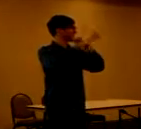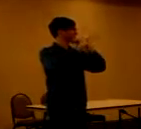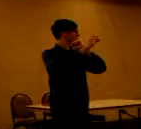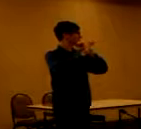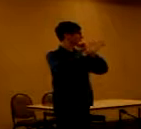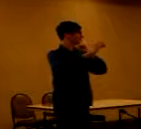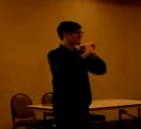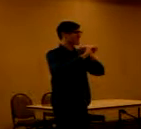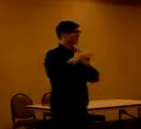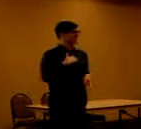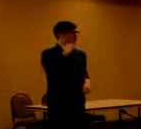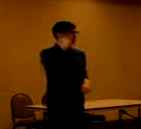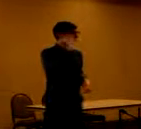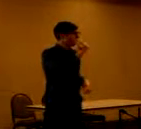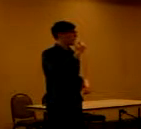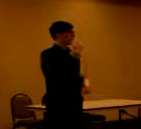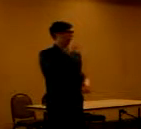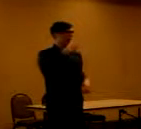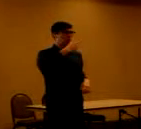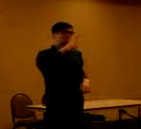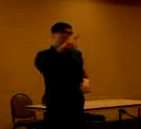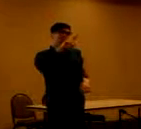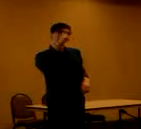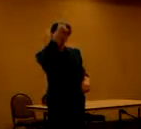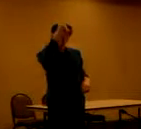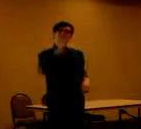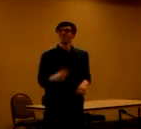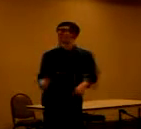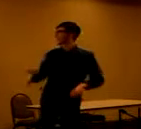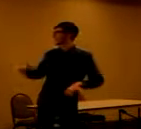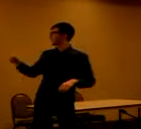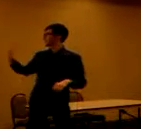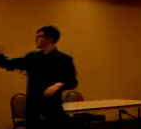Also, this is my advertisement. I'm not ashamed. This is my plug.